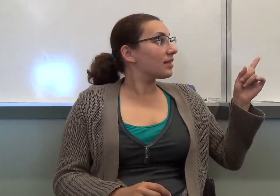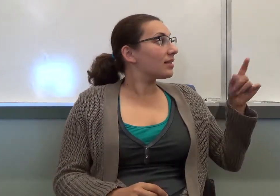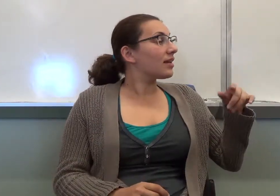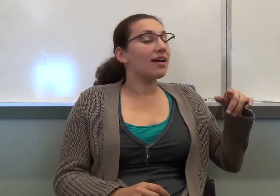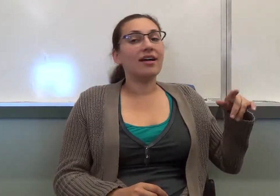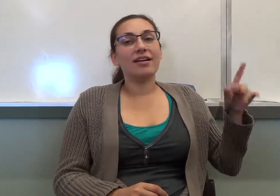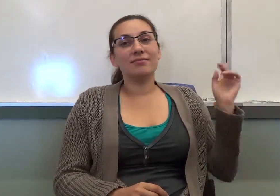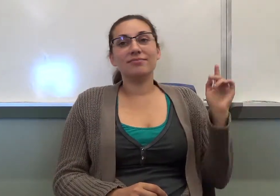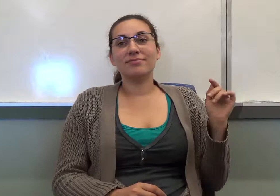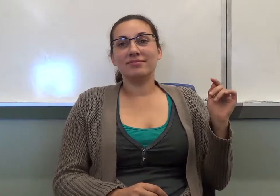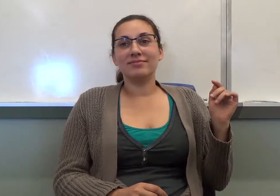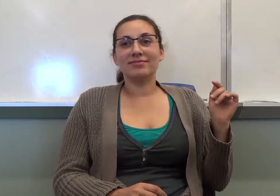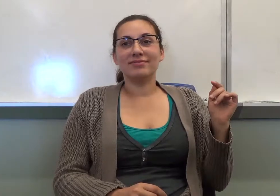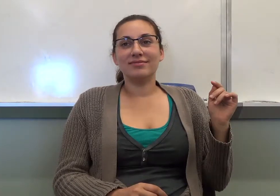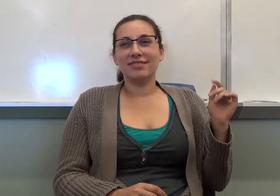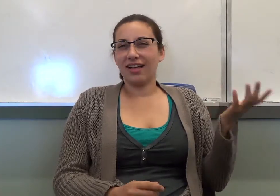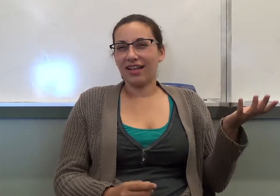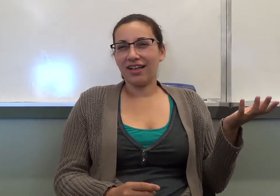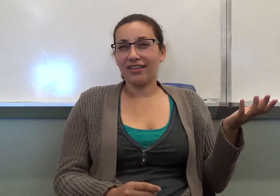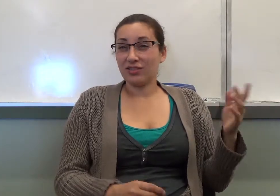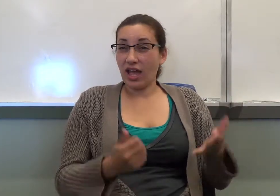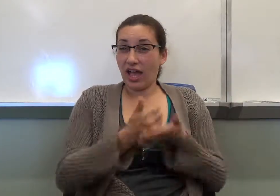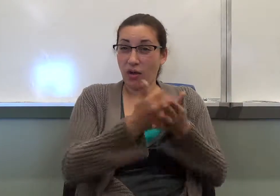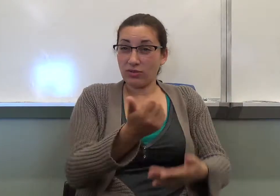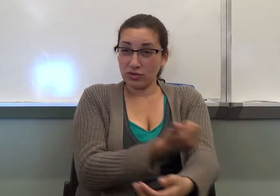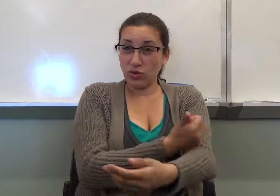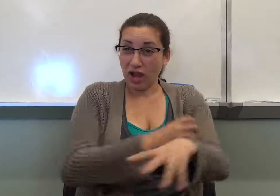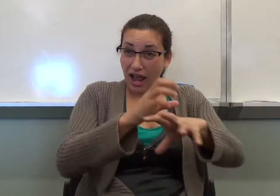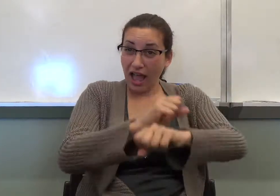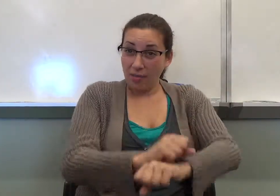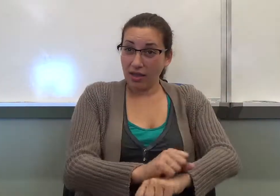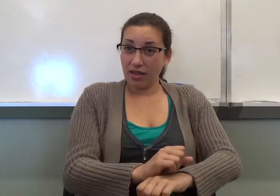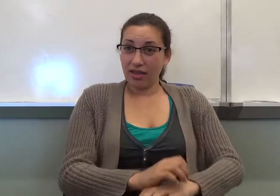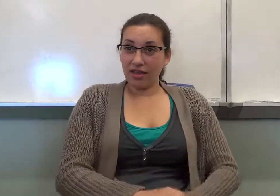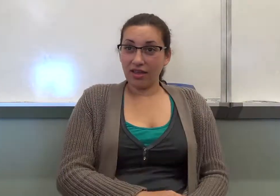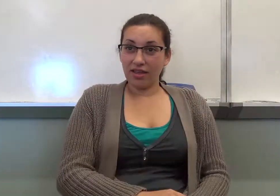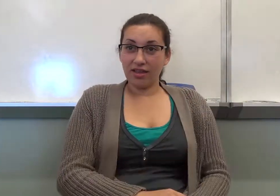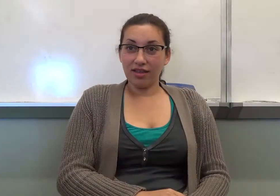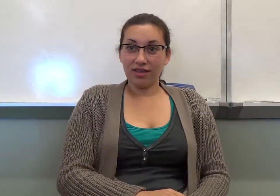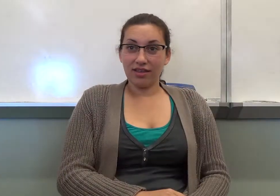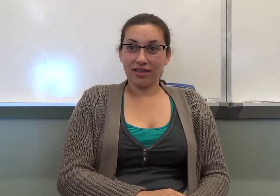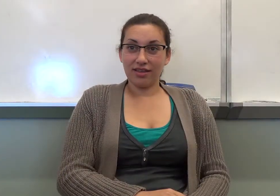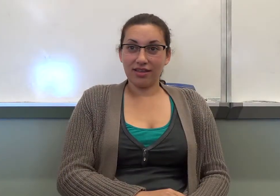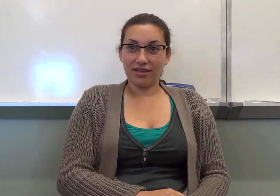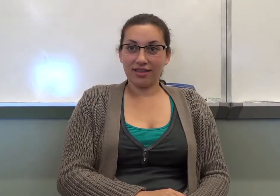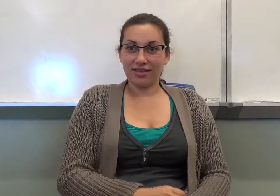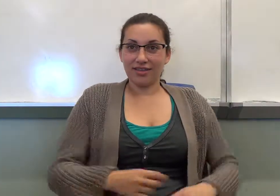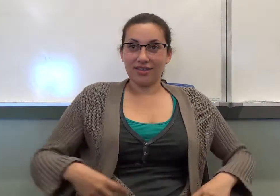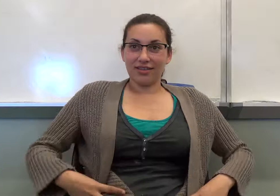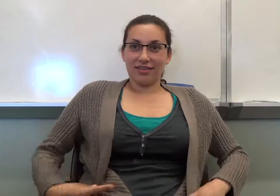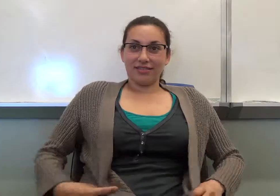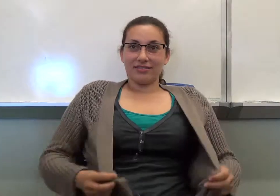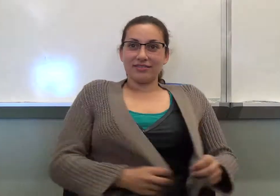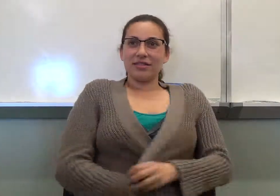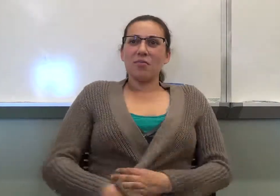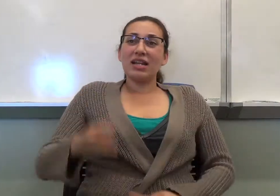13.5, and that's again in square feet, which is right like that. Okay, so now we